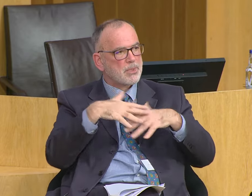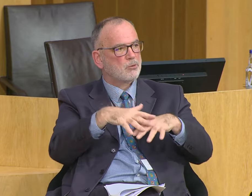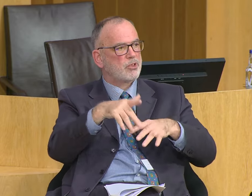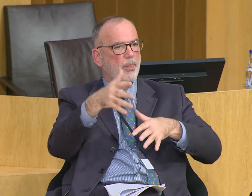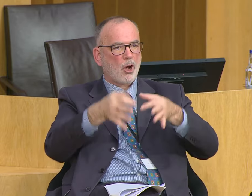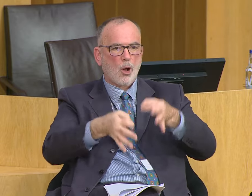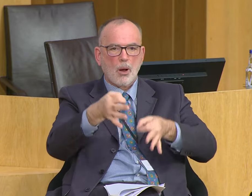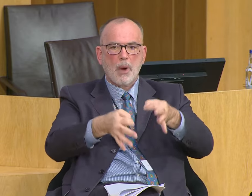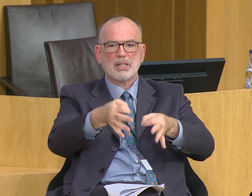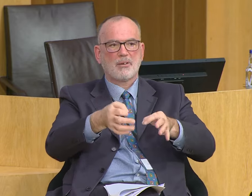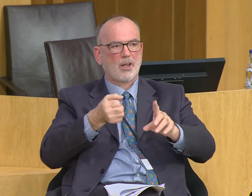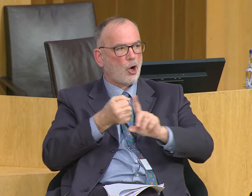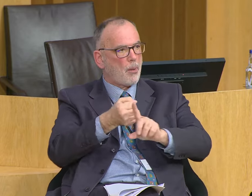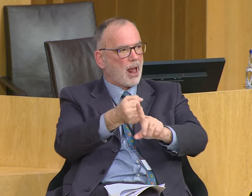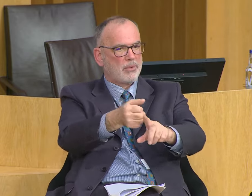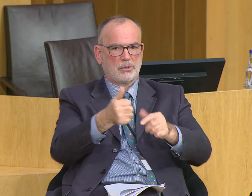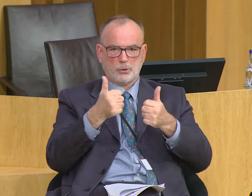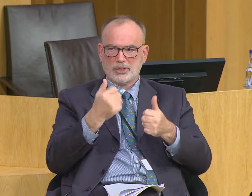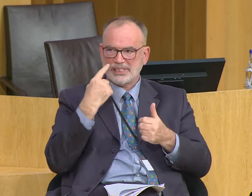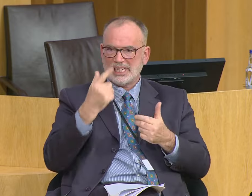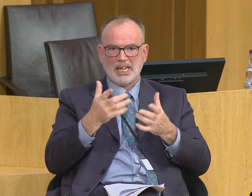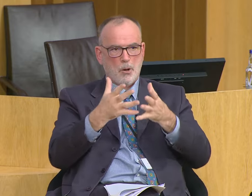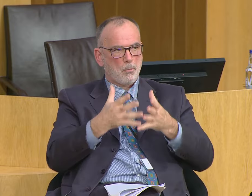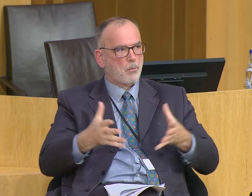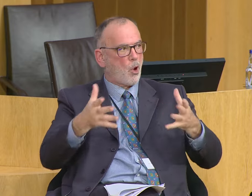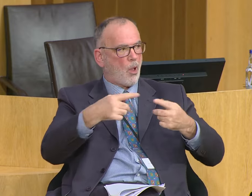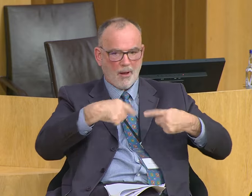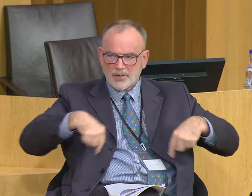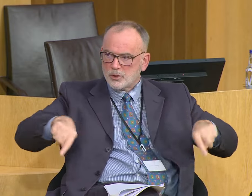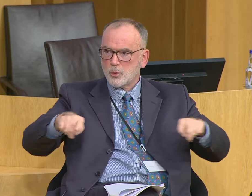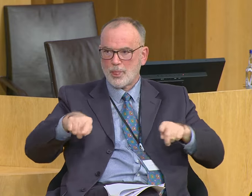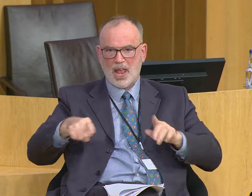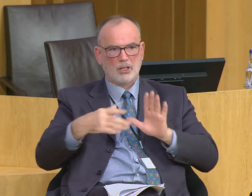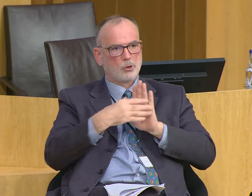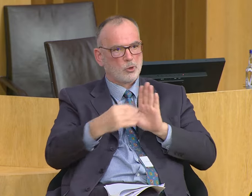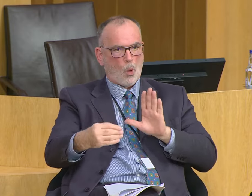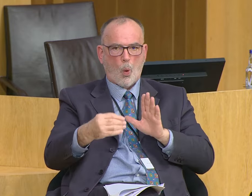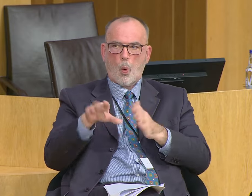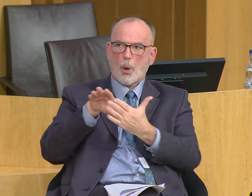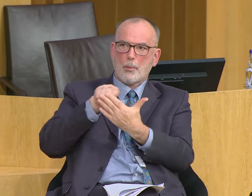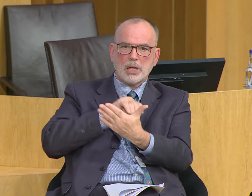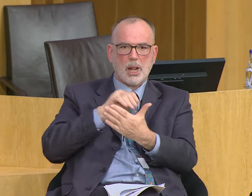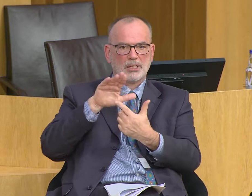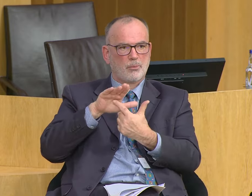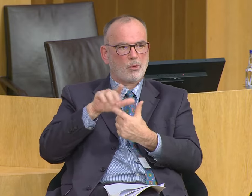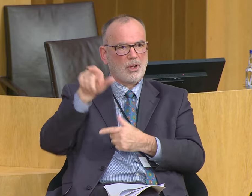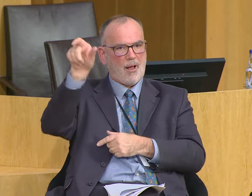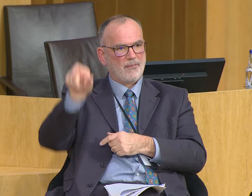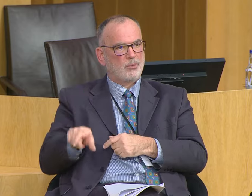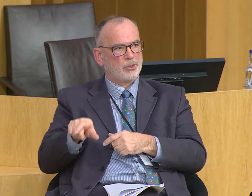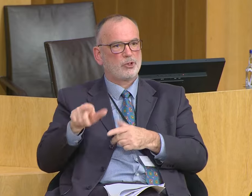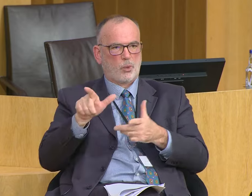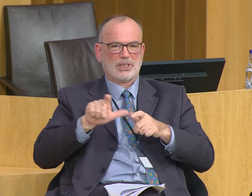public and those with disabilities within the political landscape and impact to have a more positive situation. So that means we can have